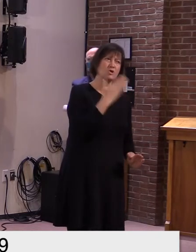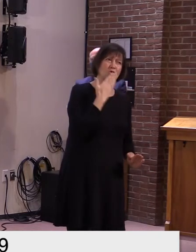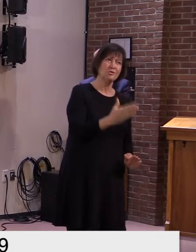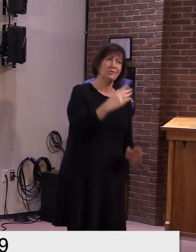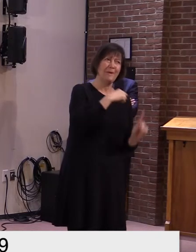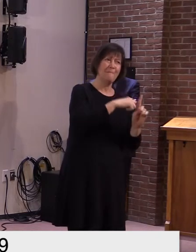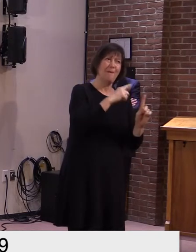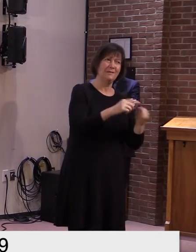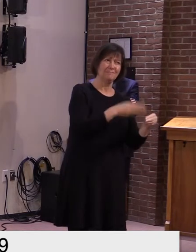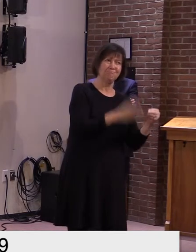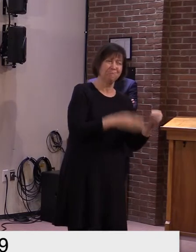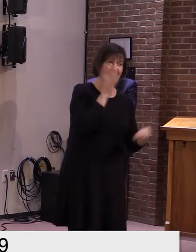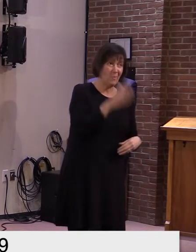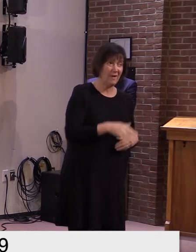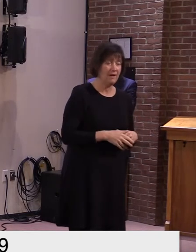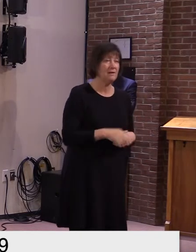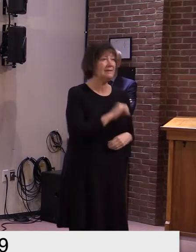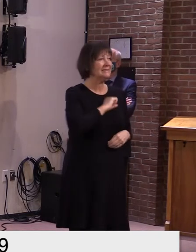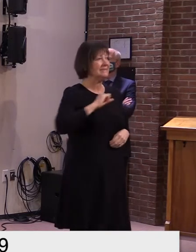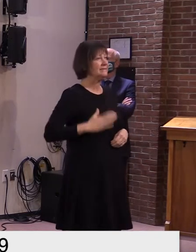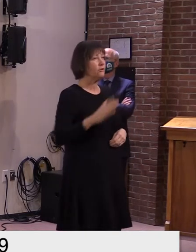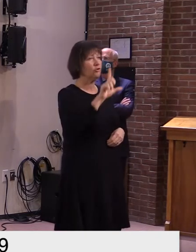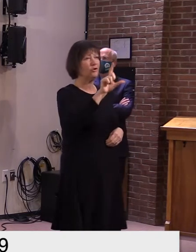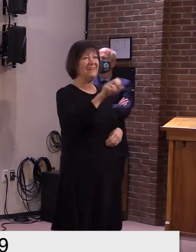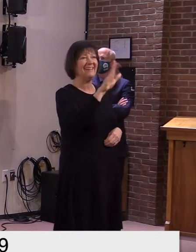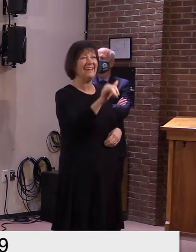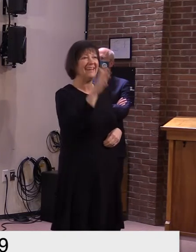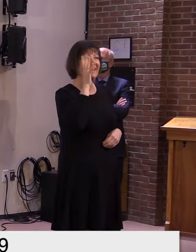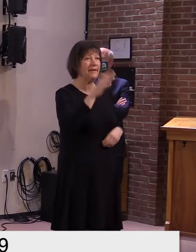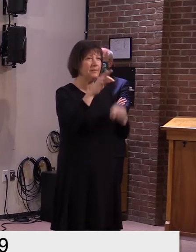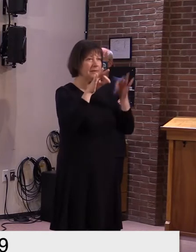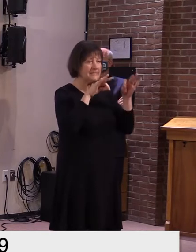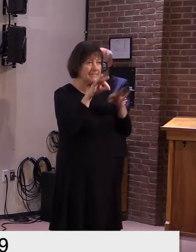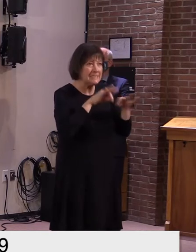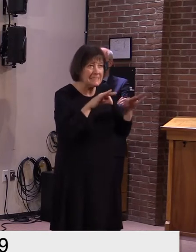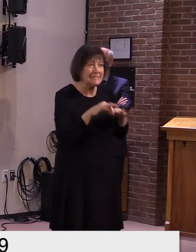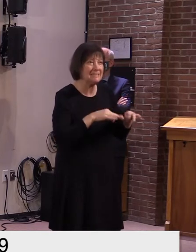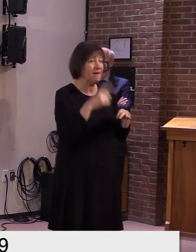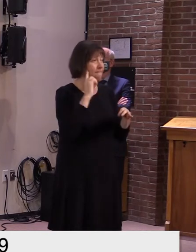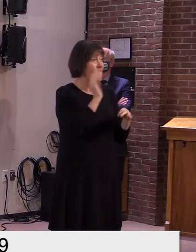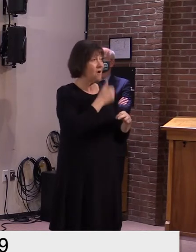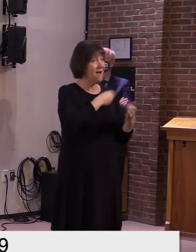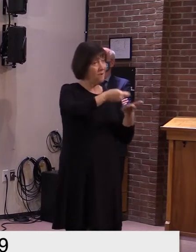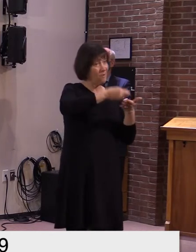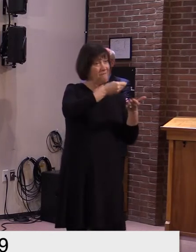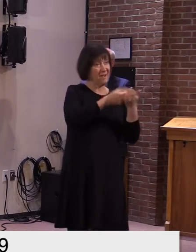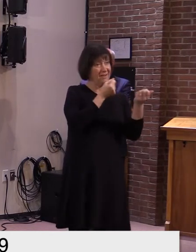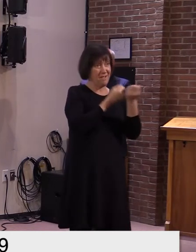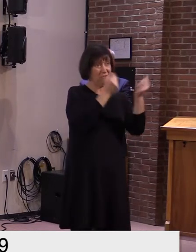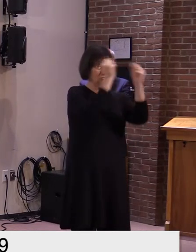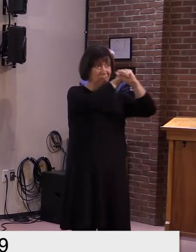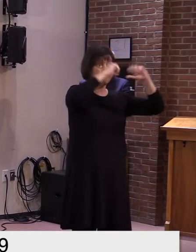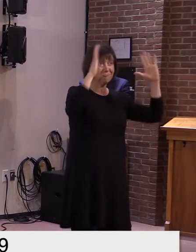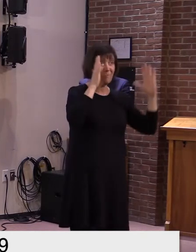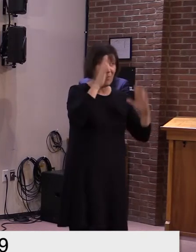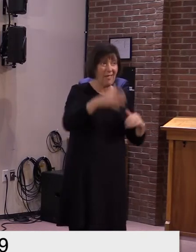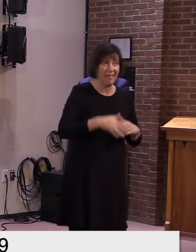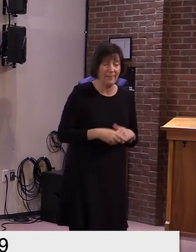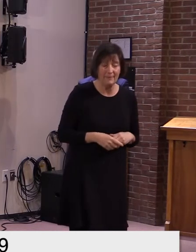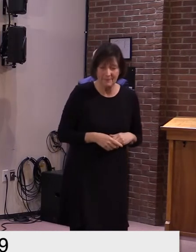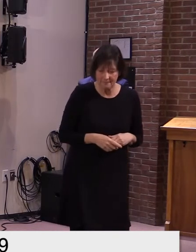about those bits of good information for our financial picture. That will be